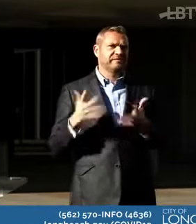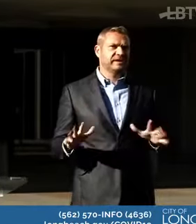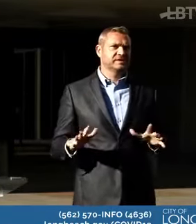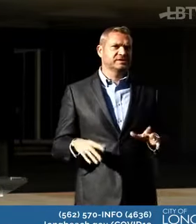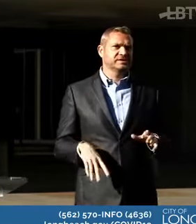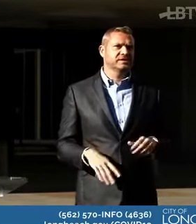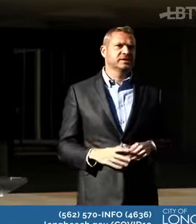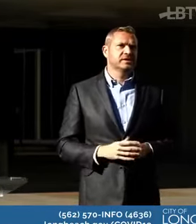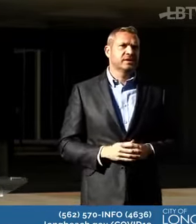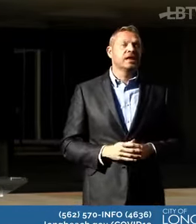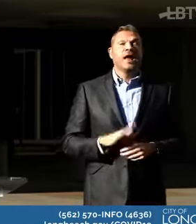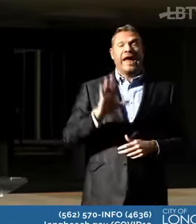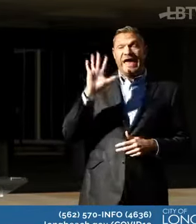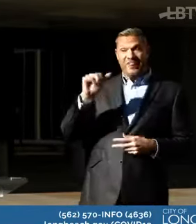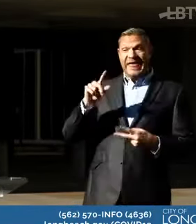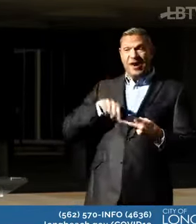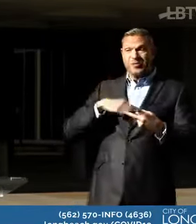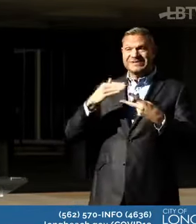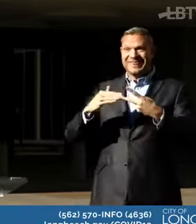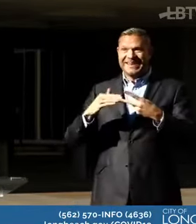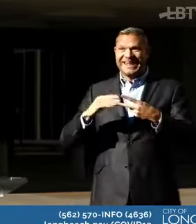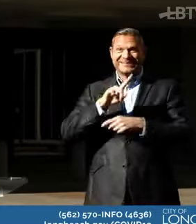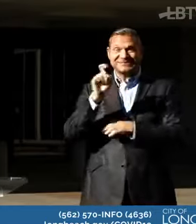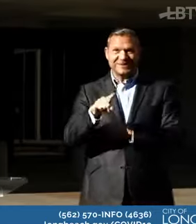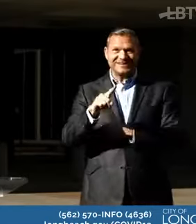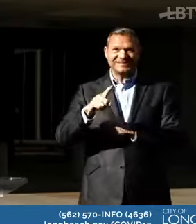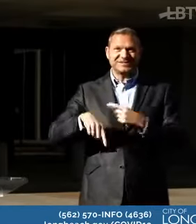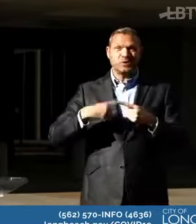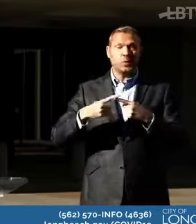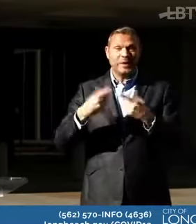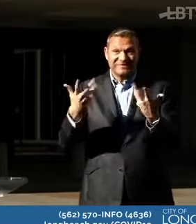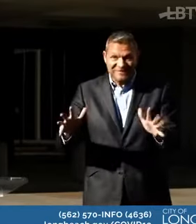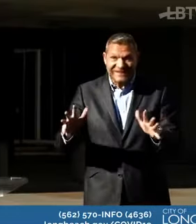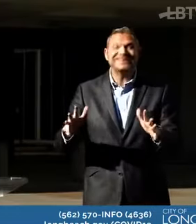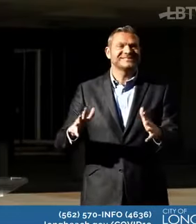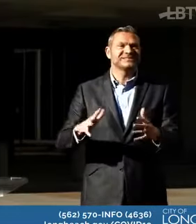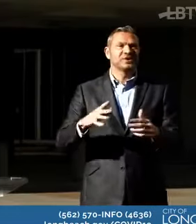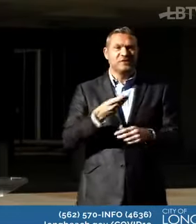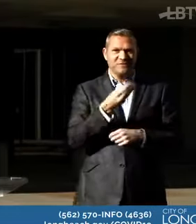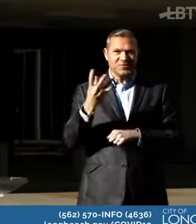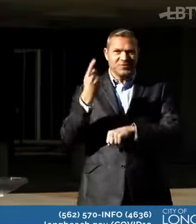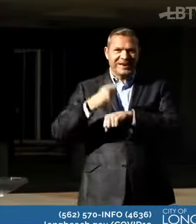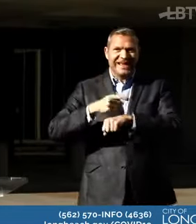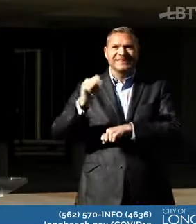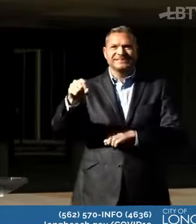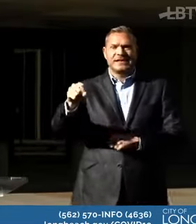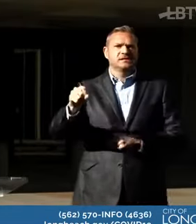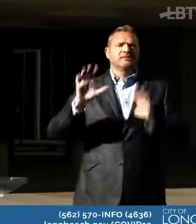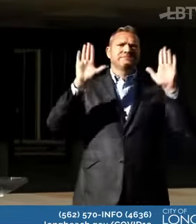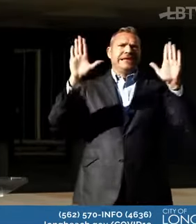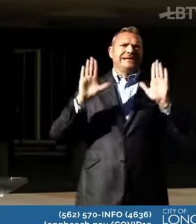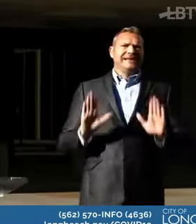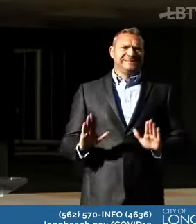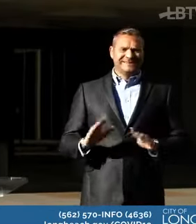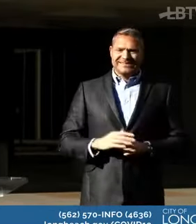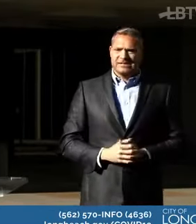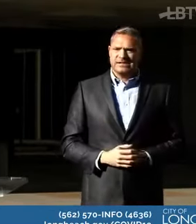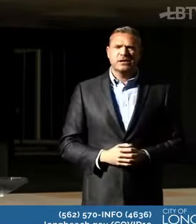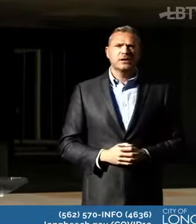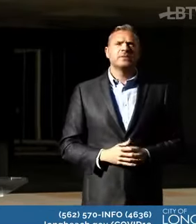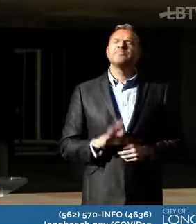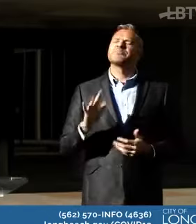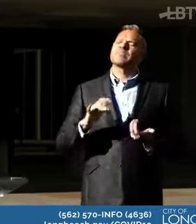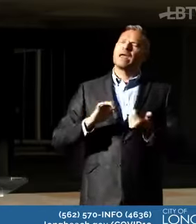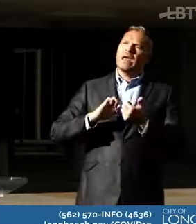That was her next question. The next few days, that's fantastic. And then how did